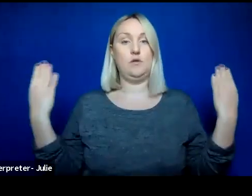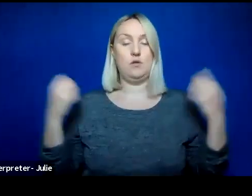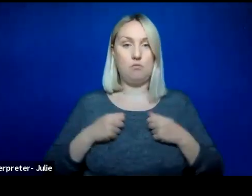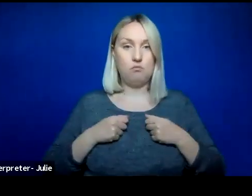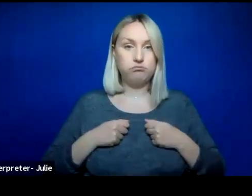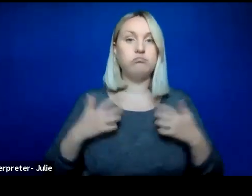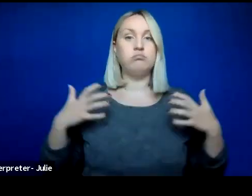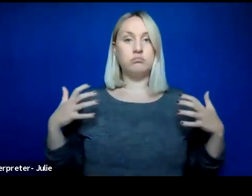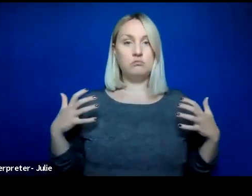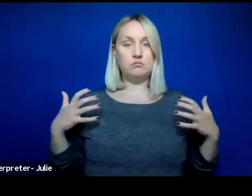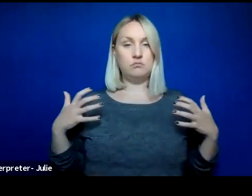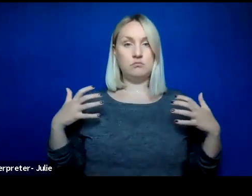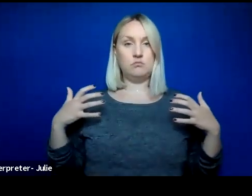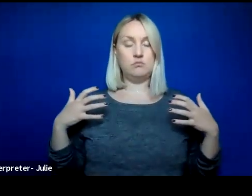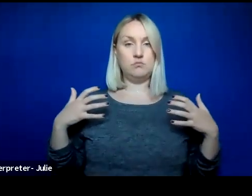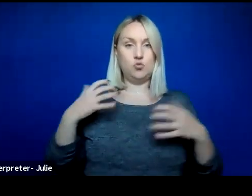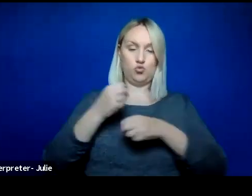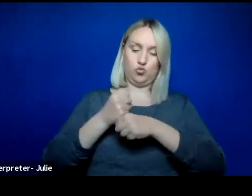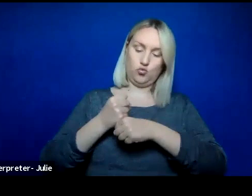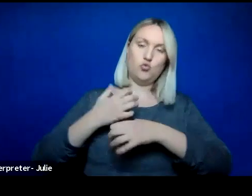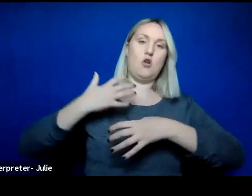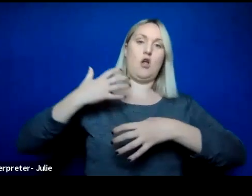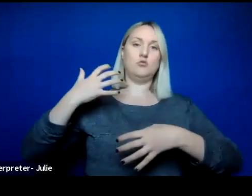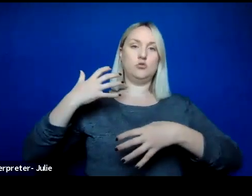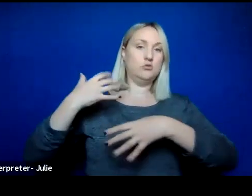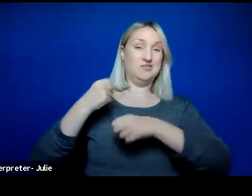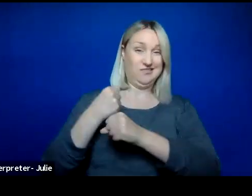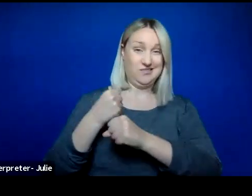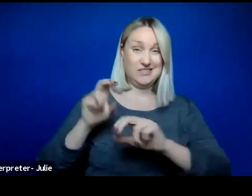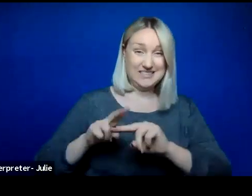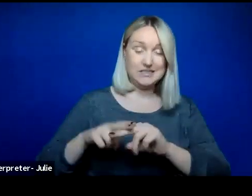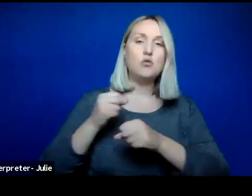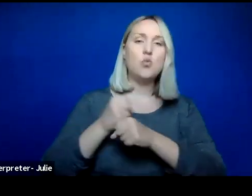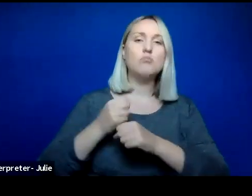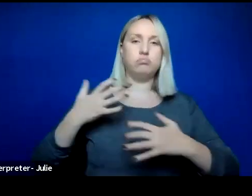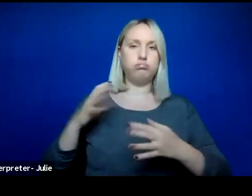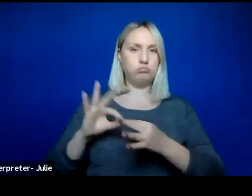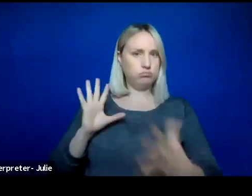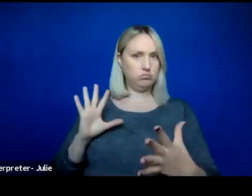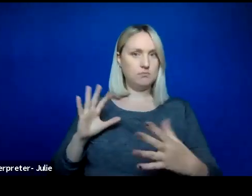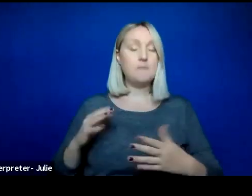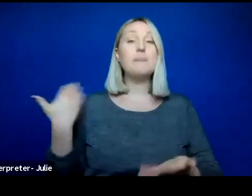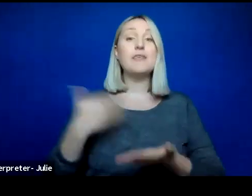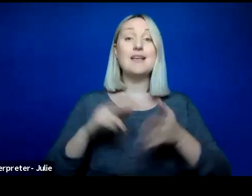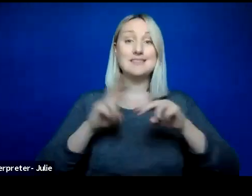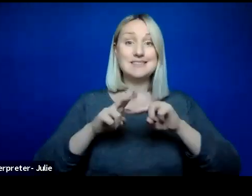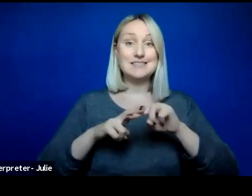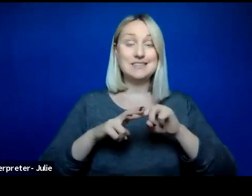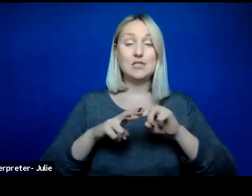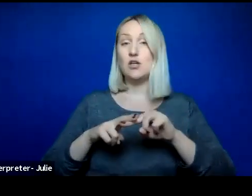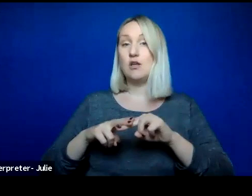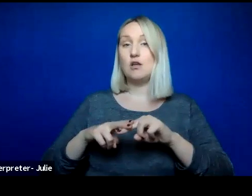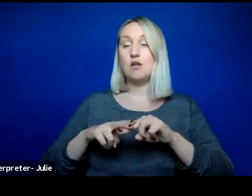to counteract what it is to be always seated, and to use our seated chair yoga